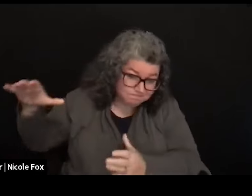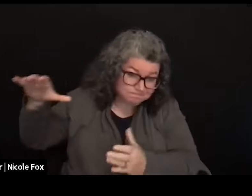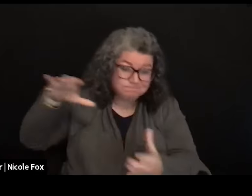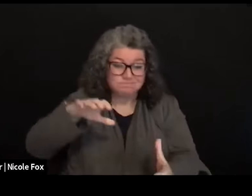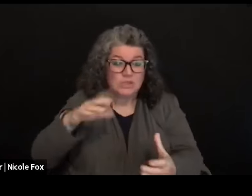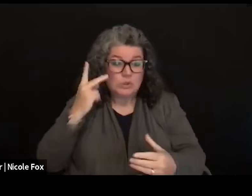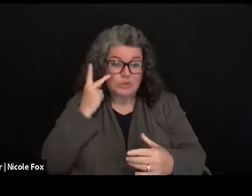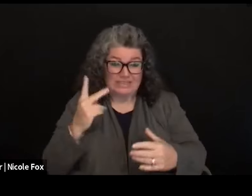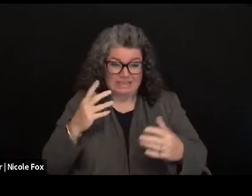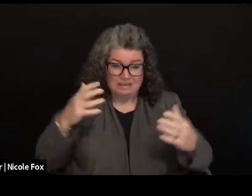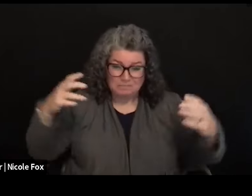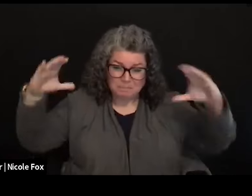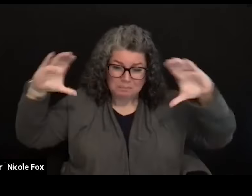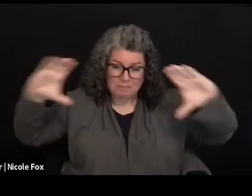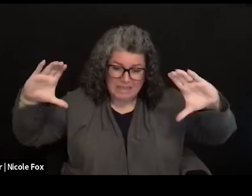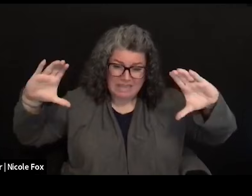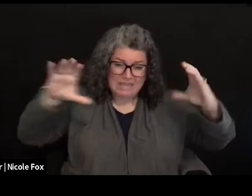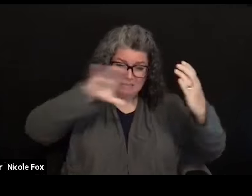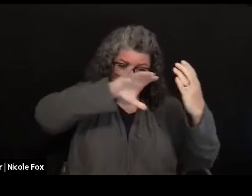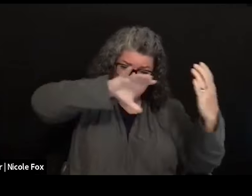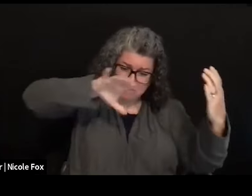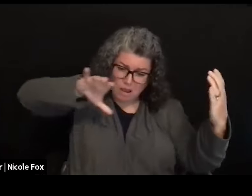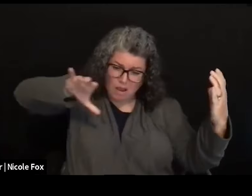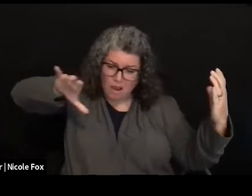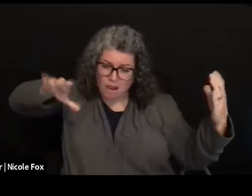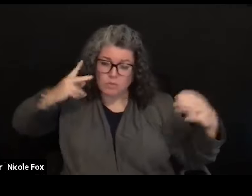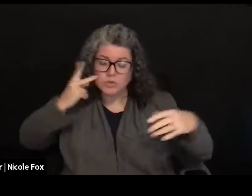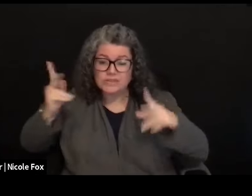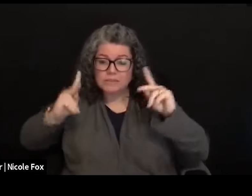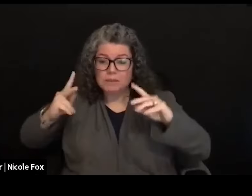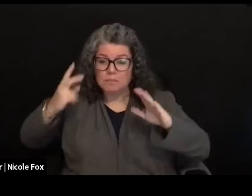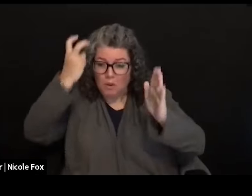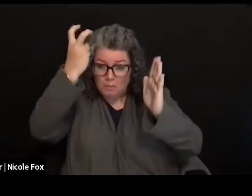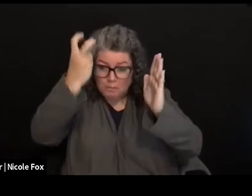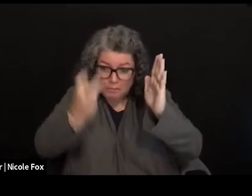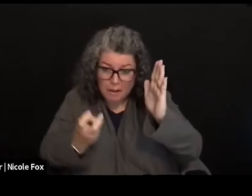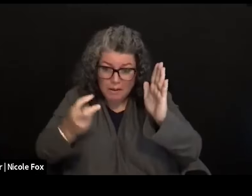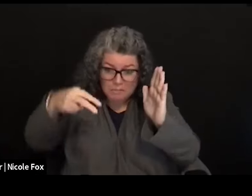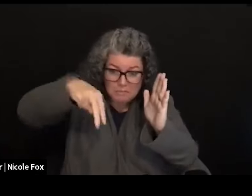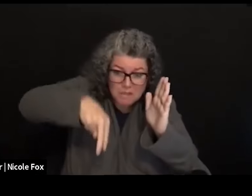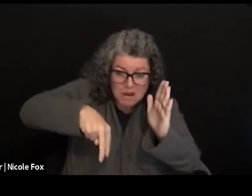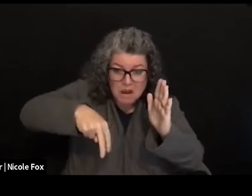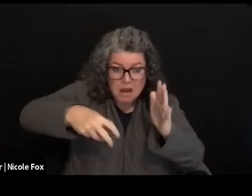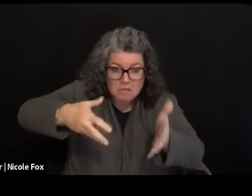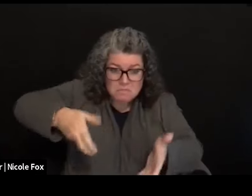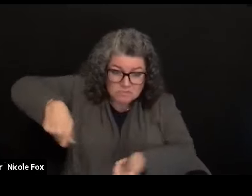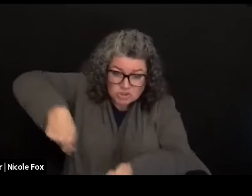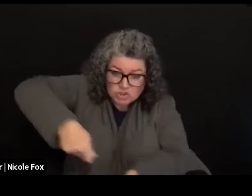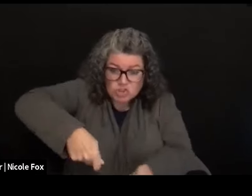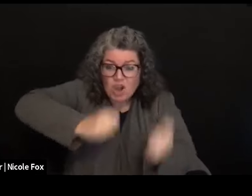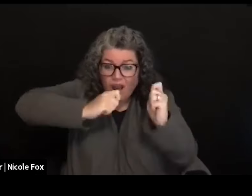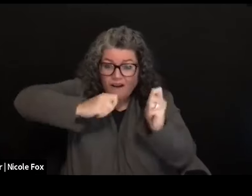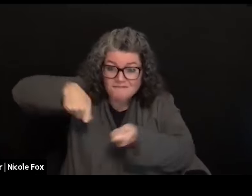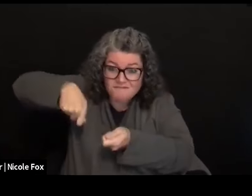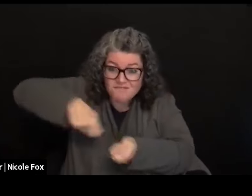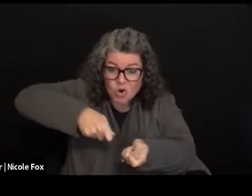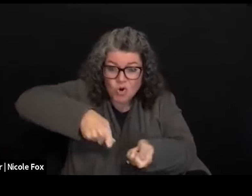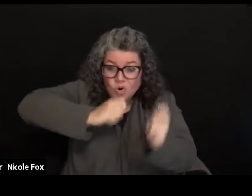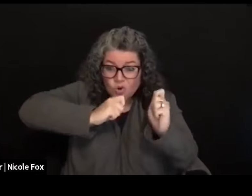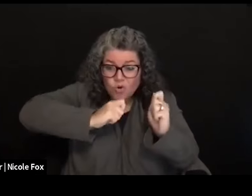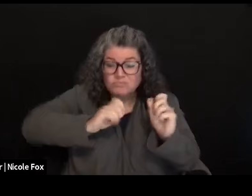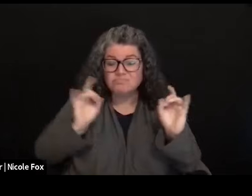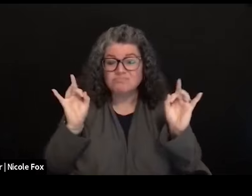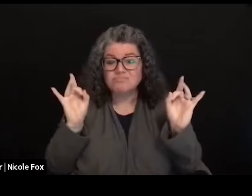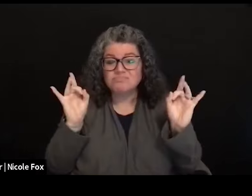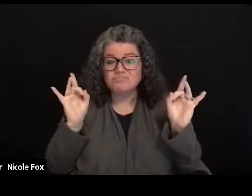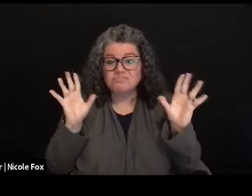water main, and you see contractors that are in the ground removing soil with shovels. So that is backbreaking work. That